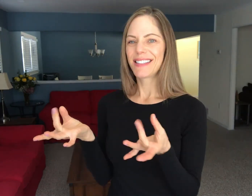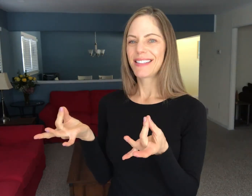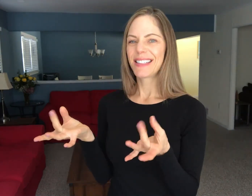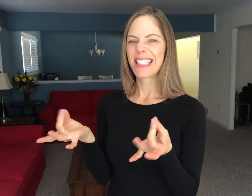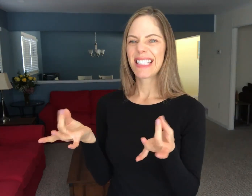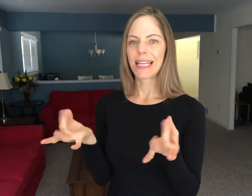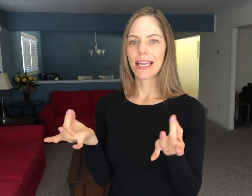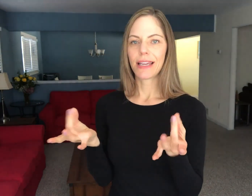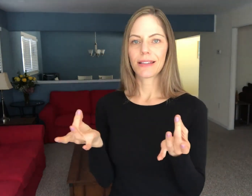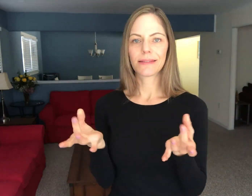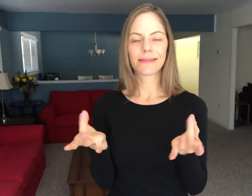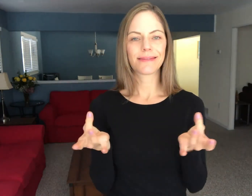Sticky.